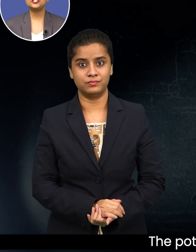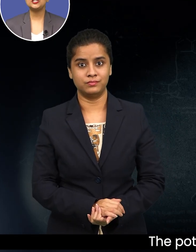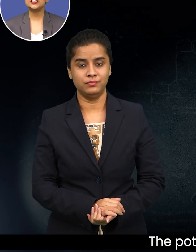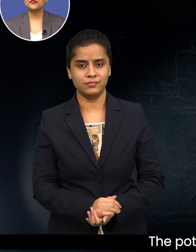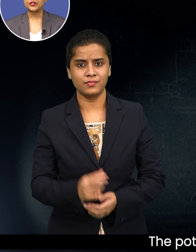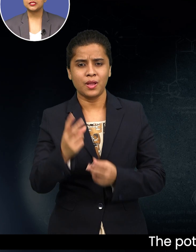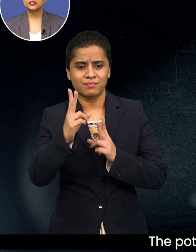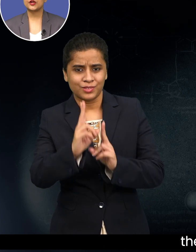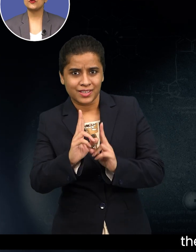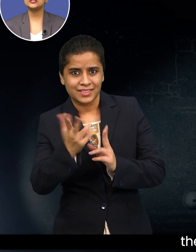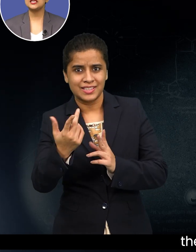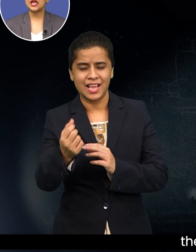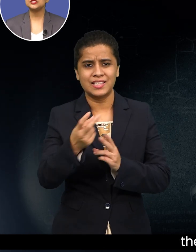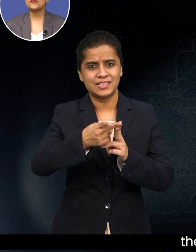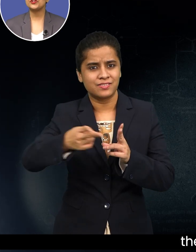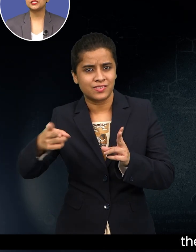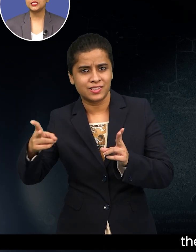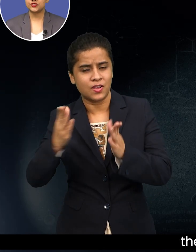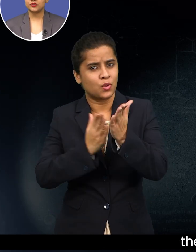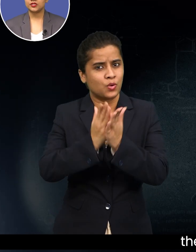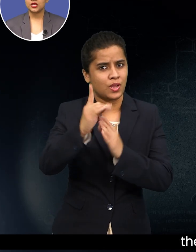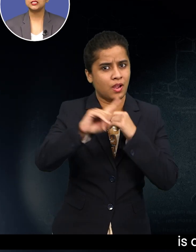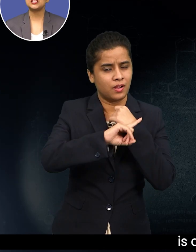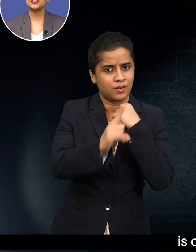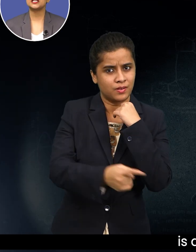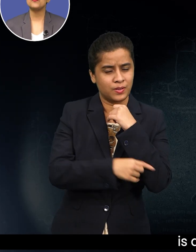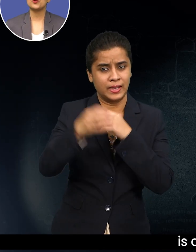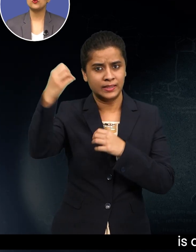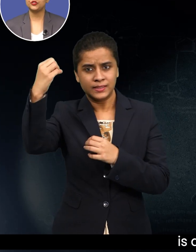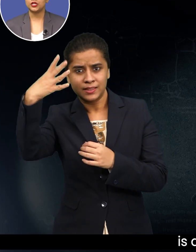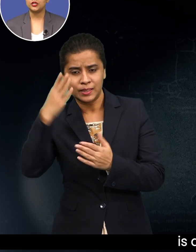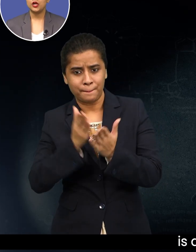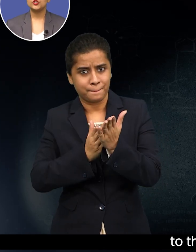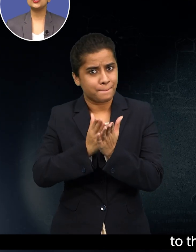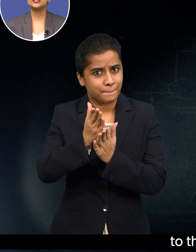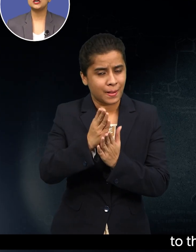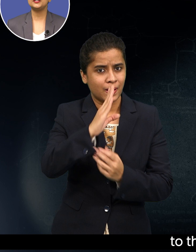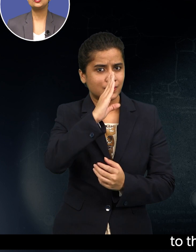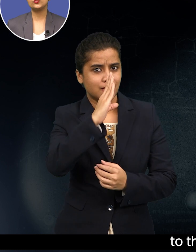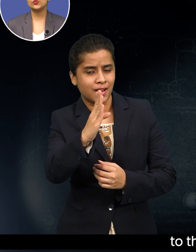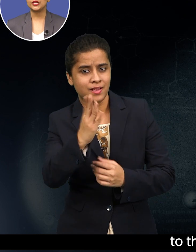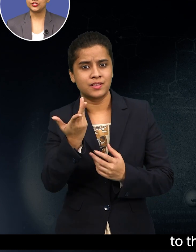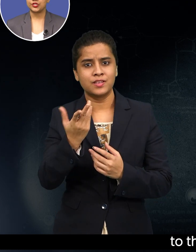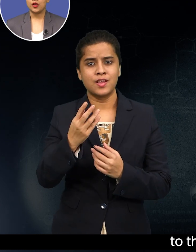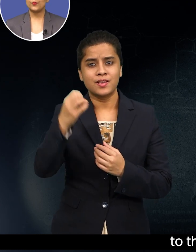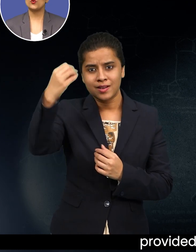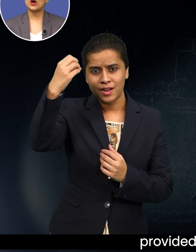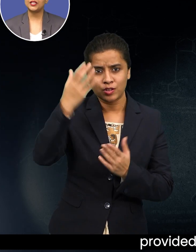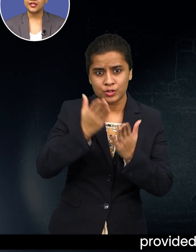The potential difference across the ends of a resistor is directly proportional to the current through